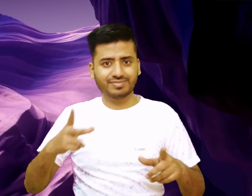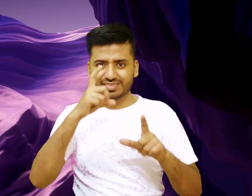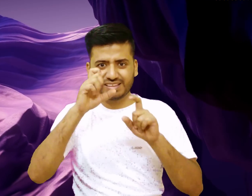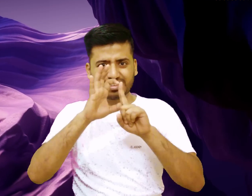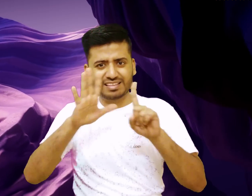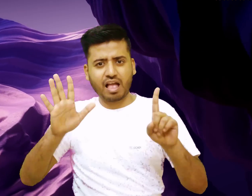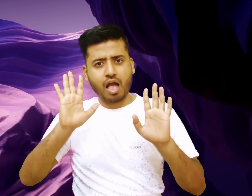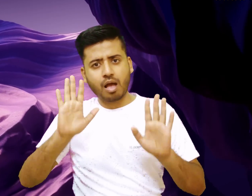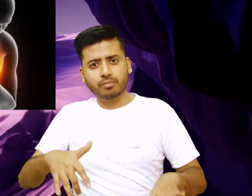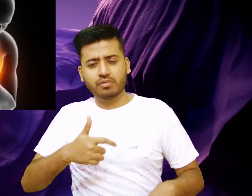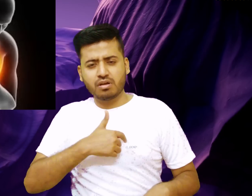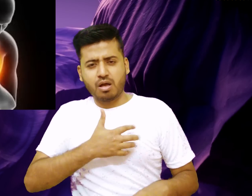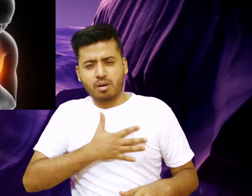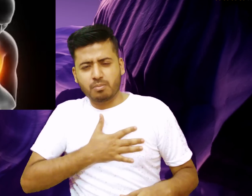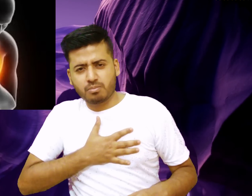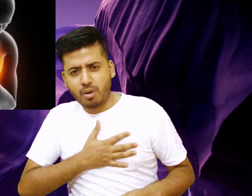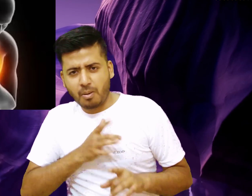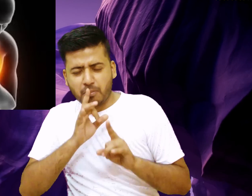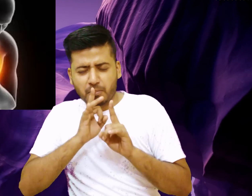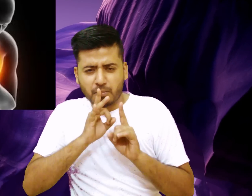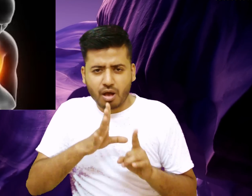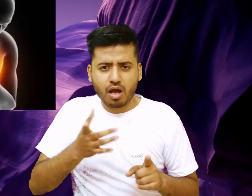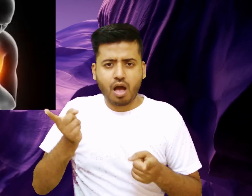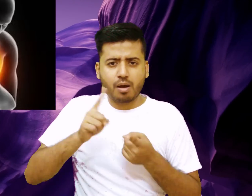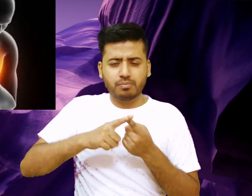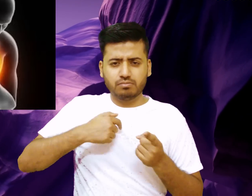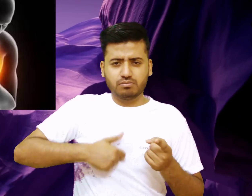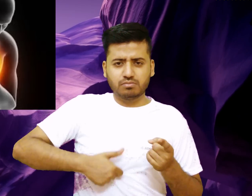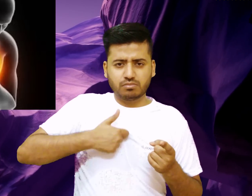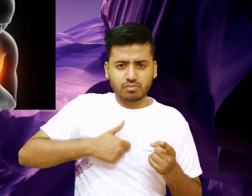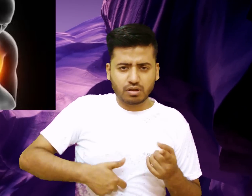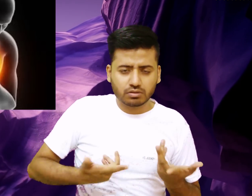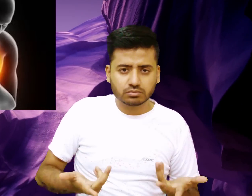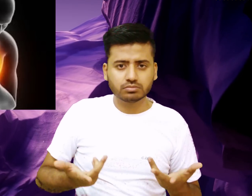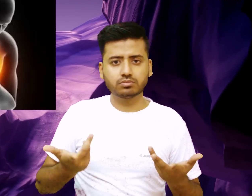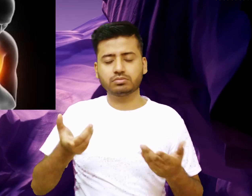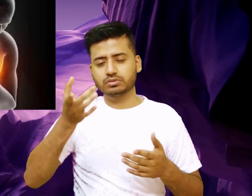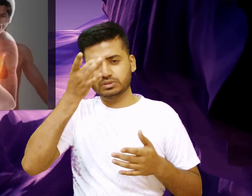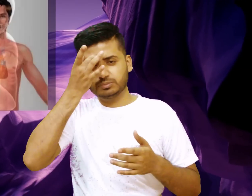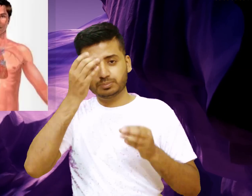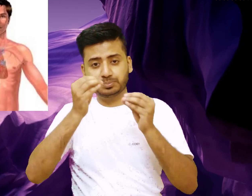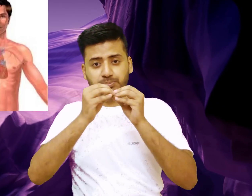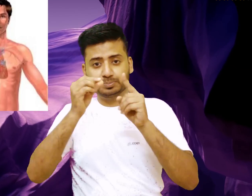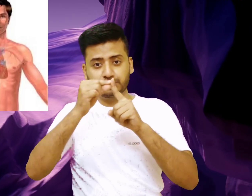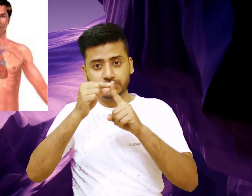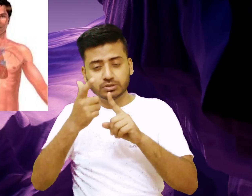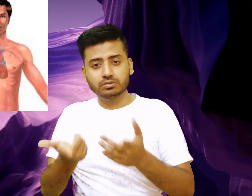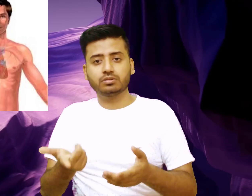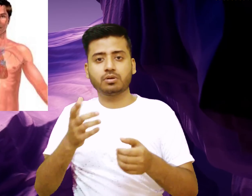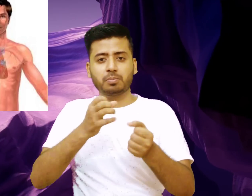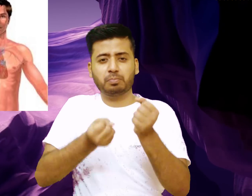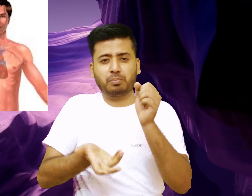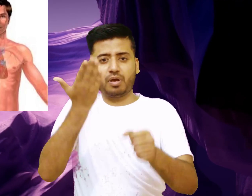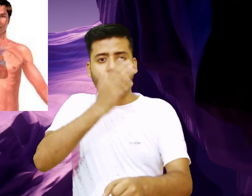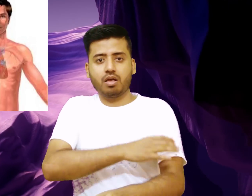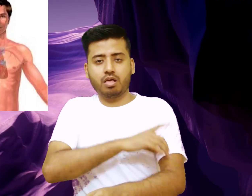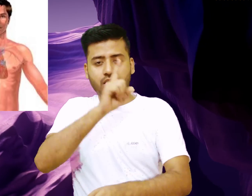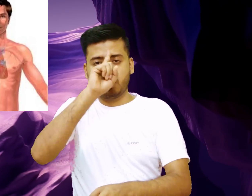storage. Rice cooker maintenance. Regularly clean your rice cooker to prevent buildup of food residue, which can also harbor